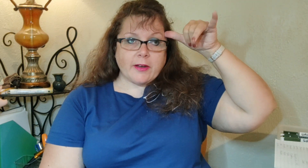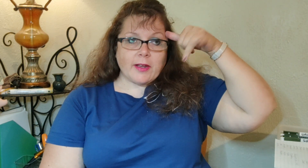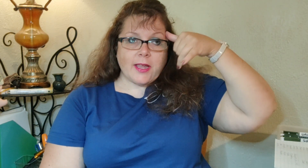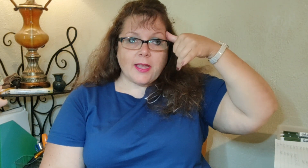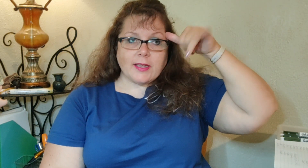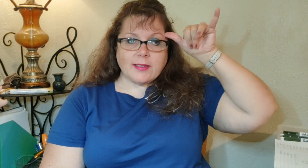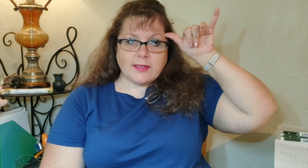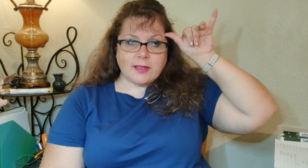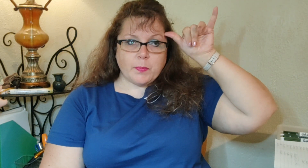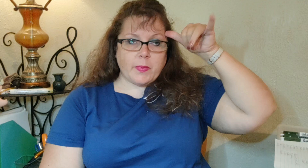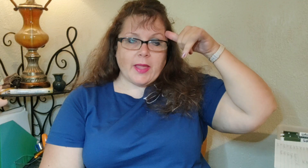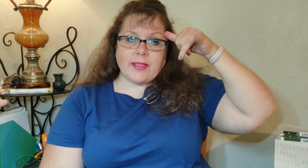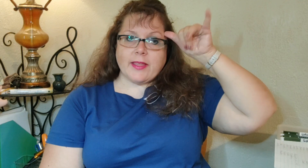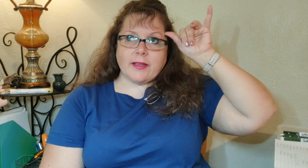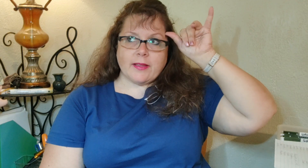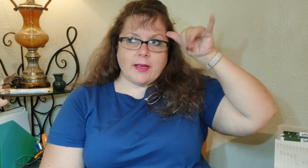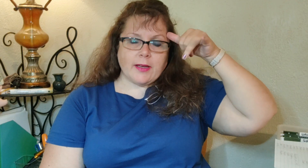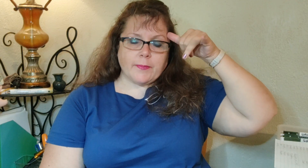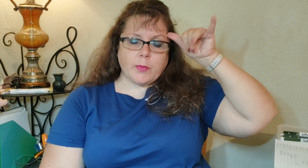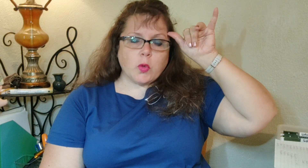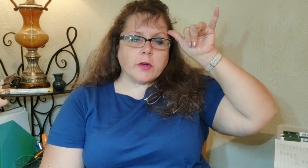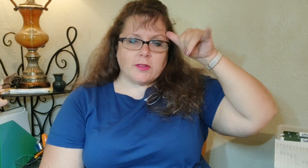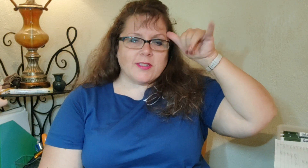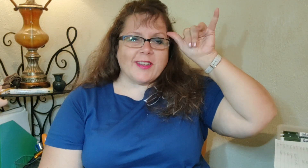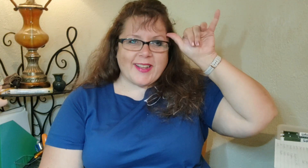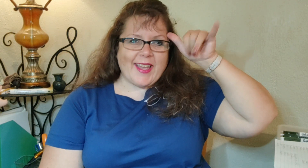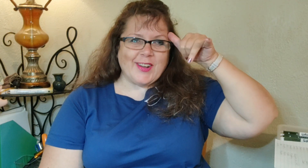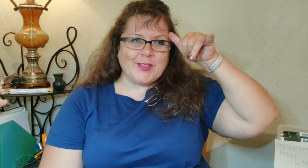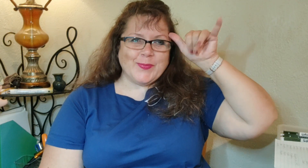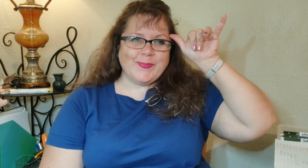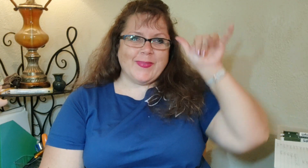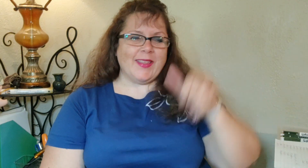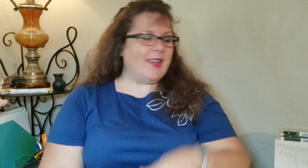here and like the horns on a cow.